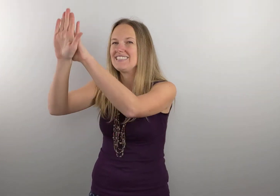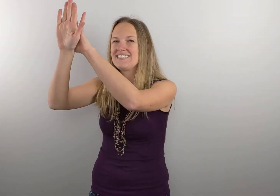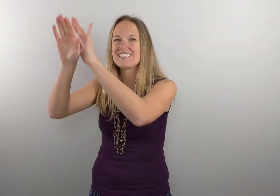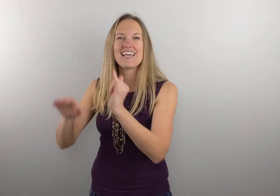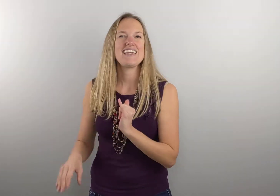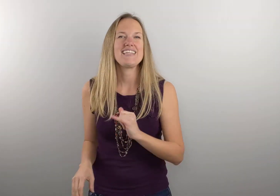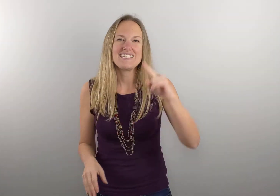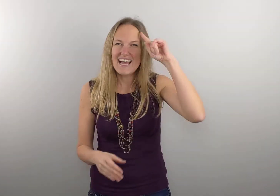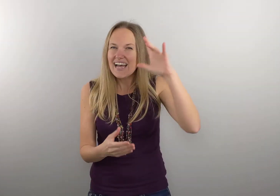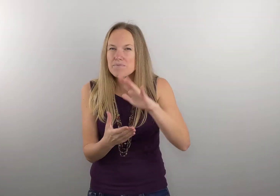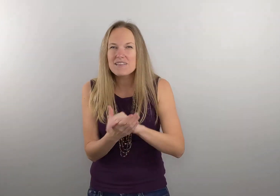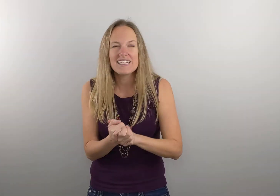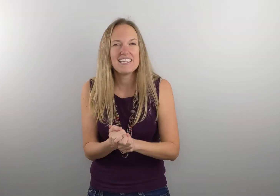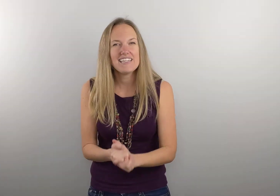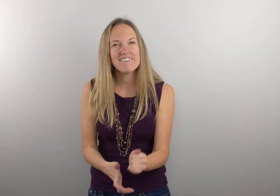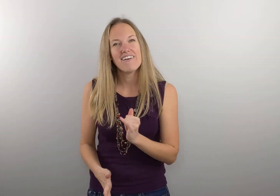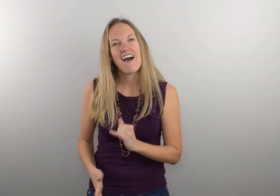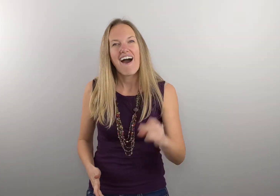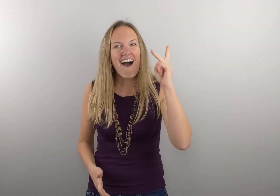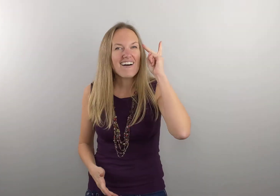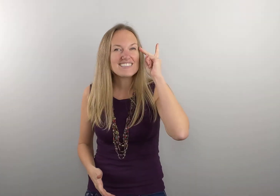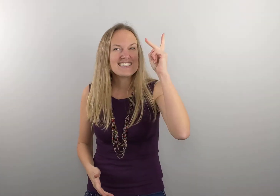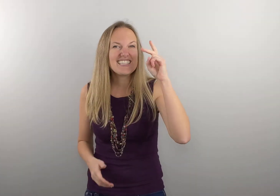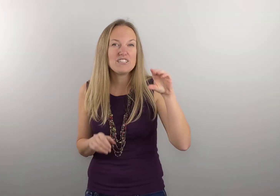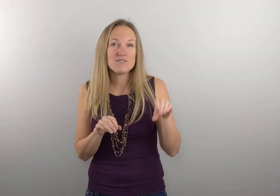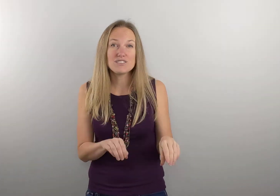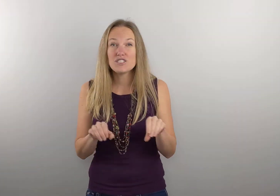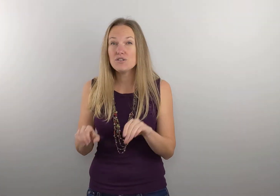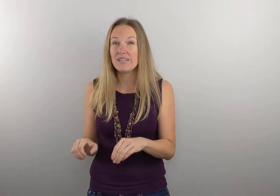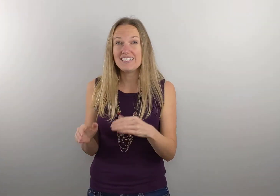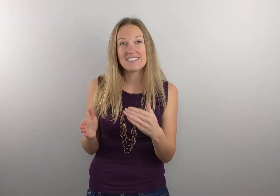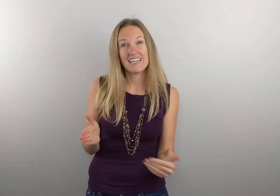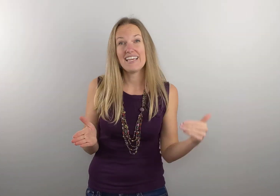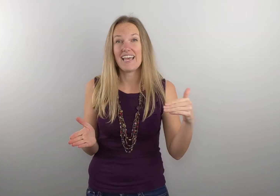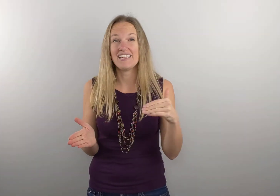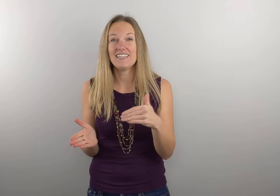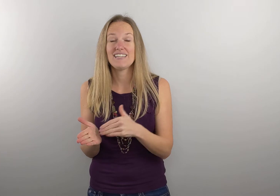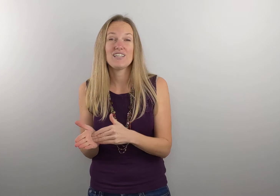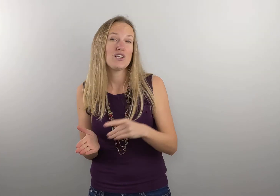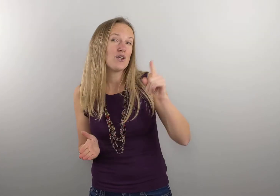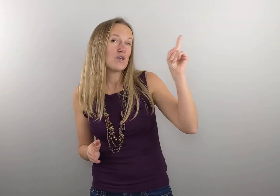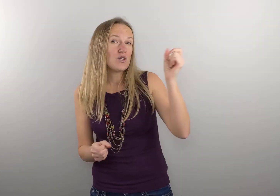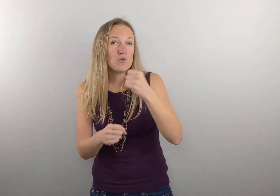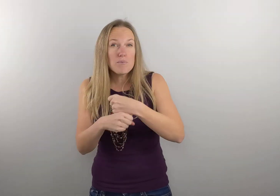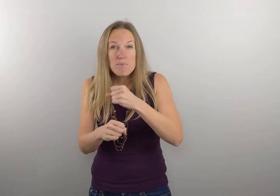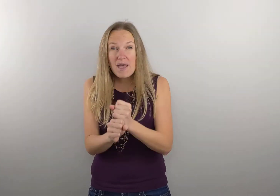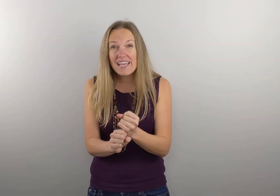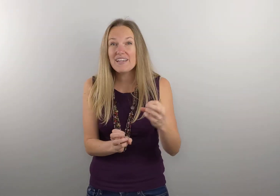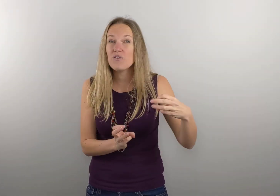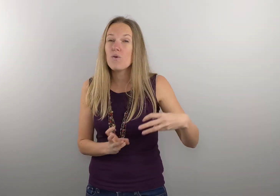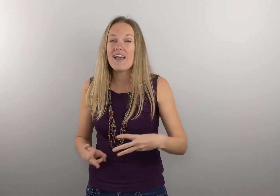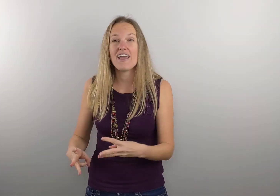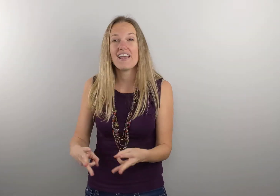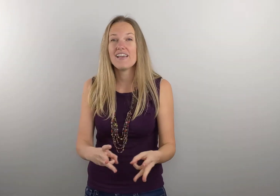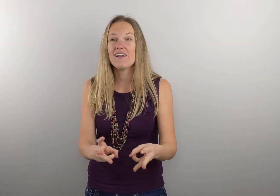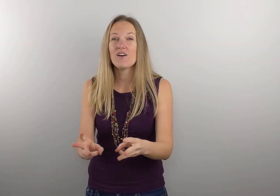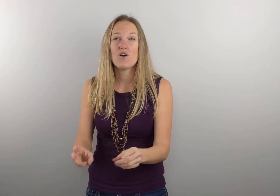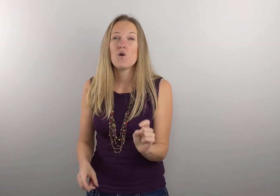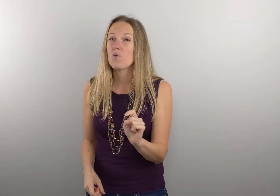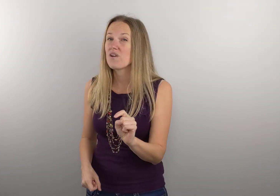mountains, and I believe I'll see you do it again. You made a way where